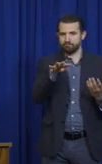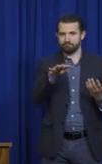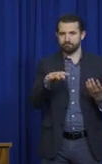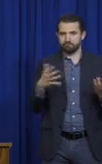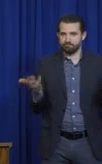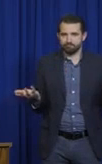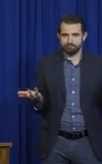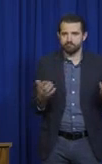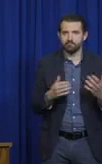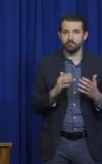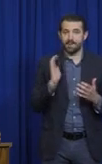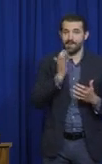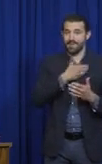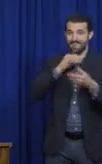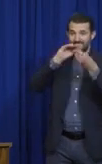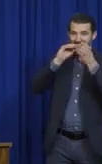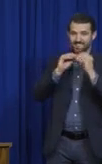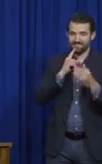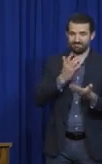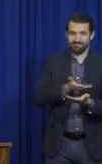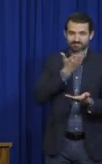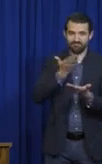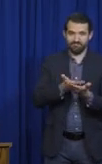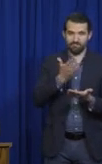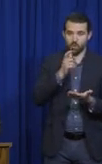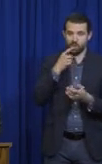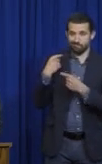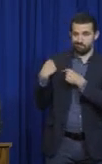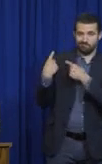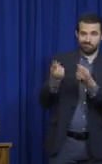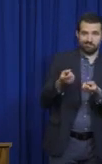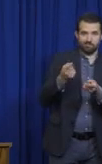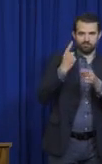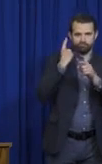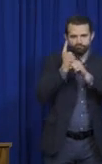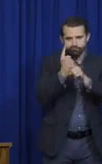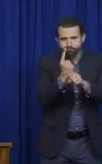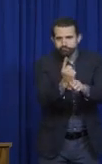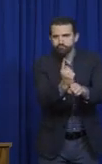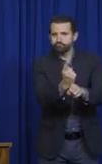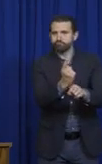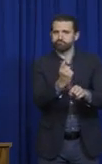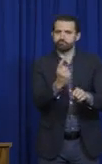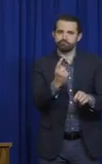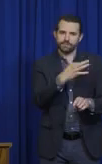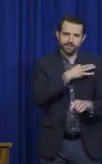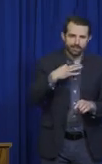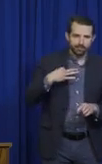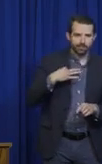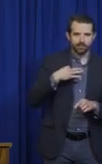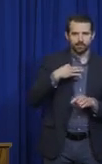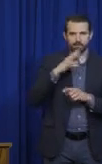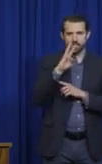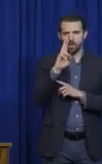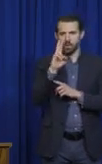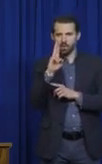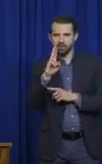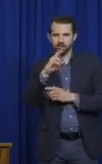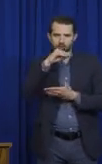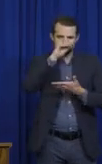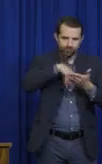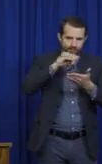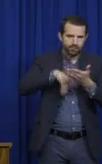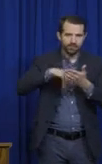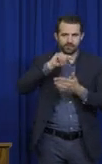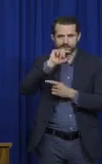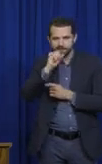is really with people who are traditional employees, so people who receive W-2s. Those are the folks we work with,